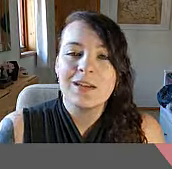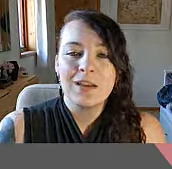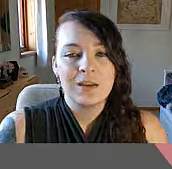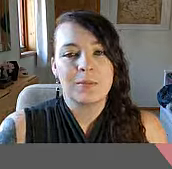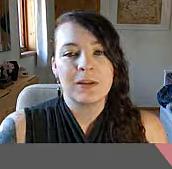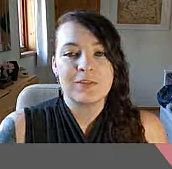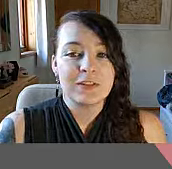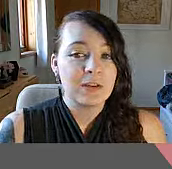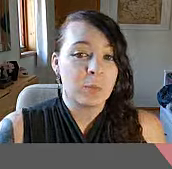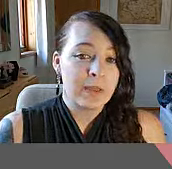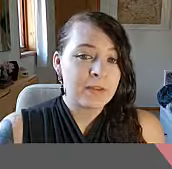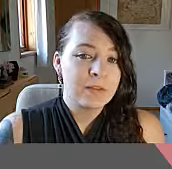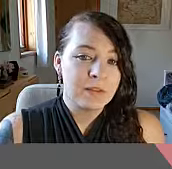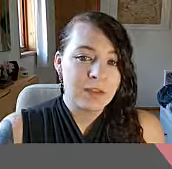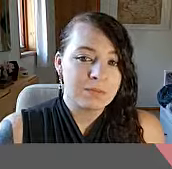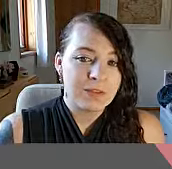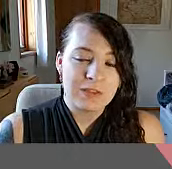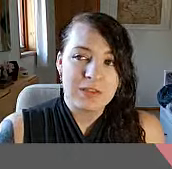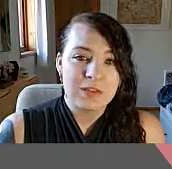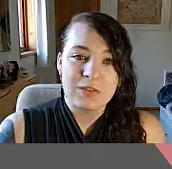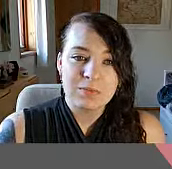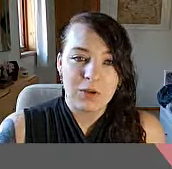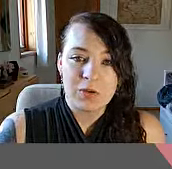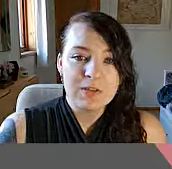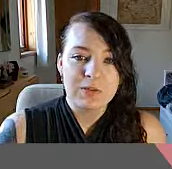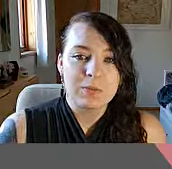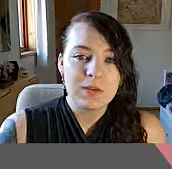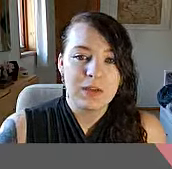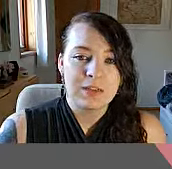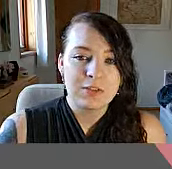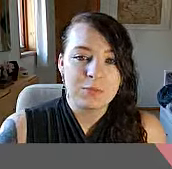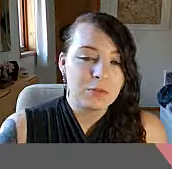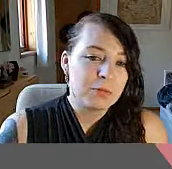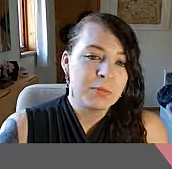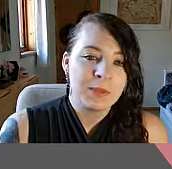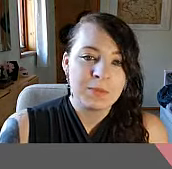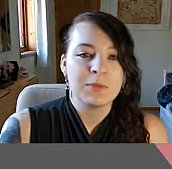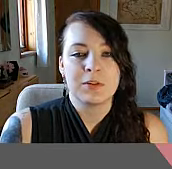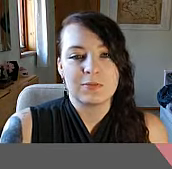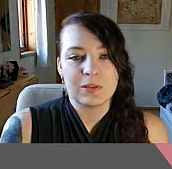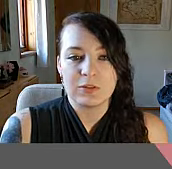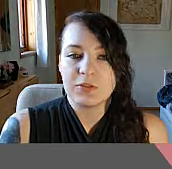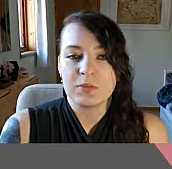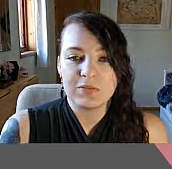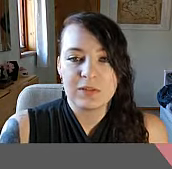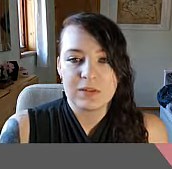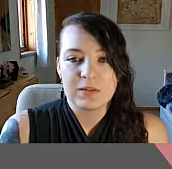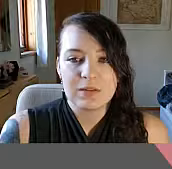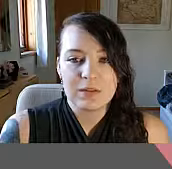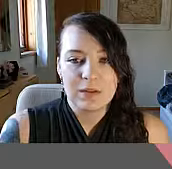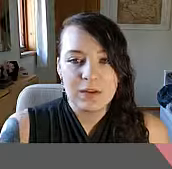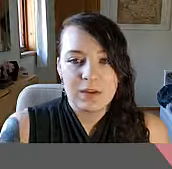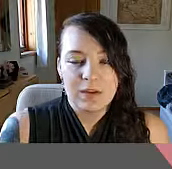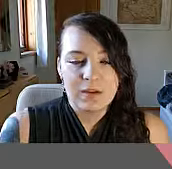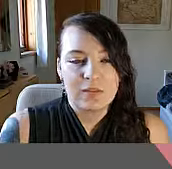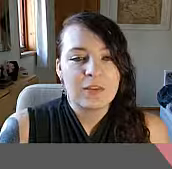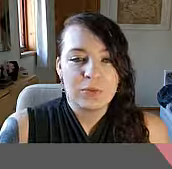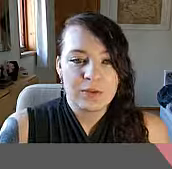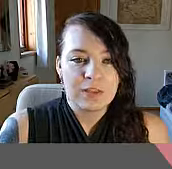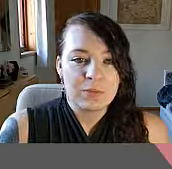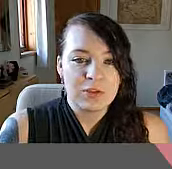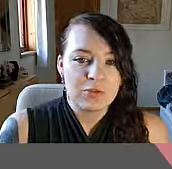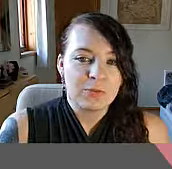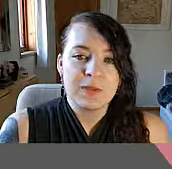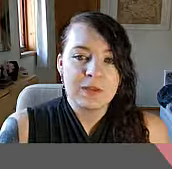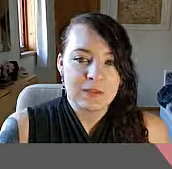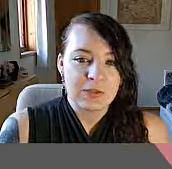implemented, but if it's done well, then this is awesome and will probably be one of my go-to references. I think that